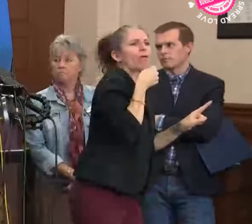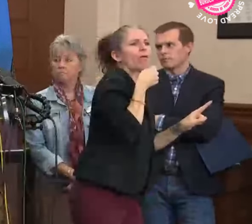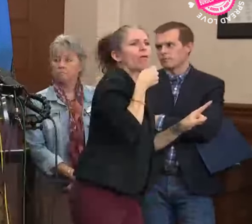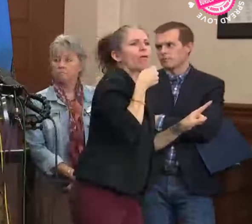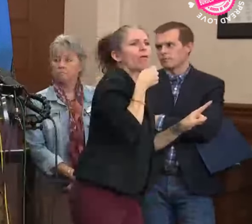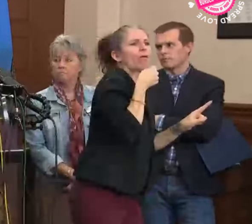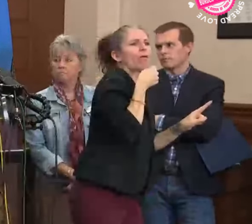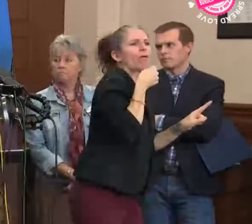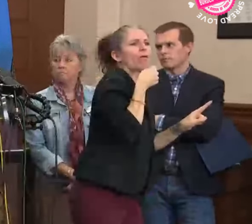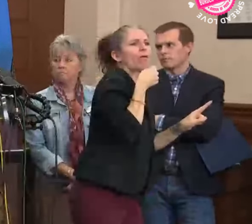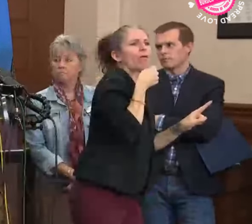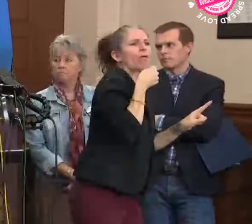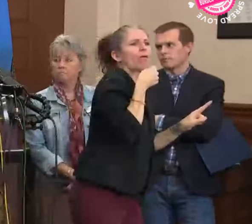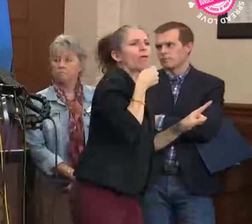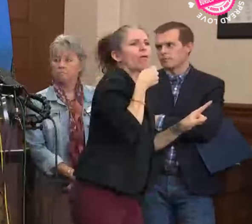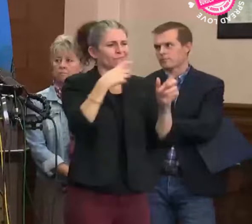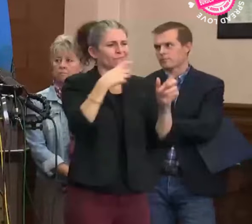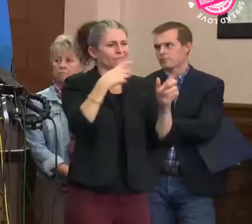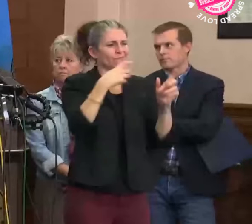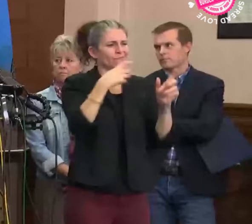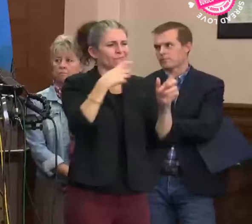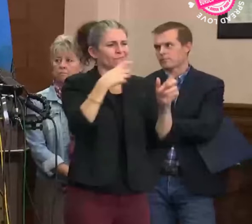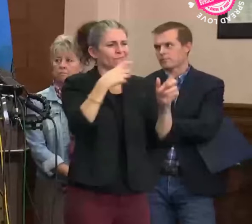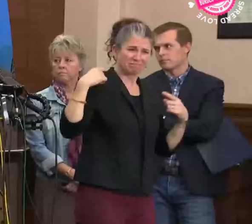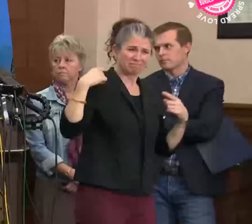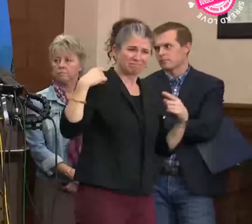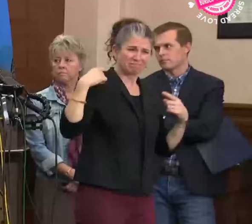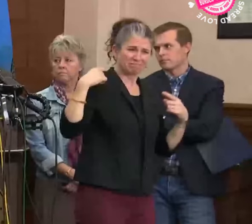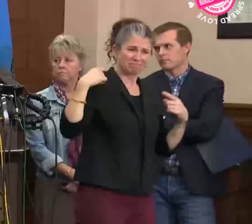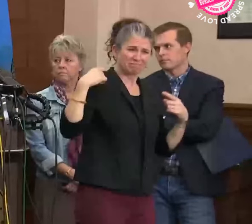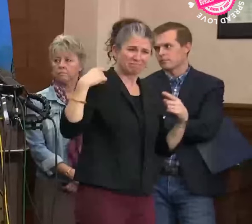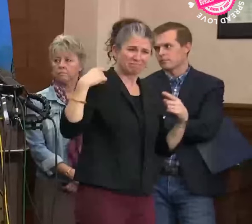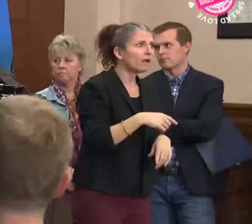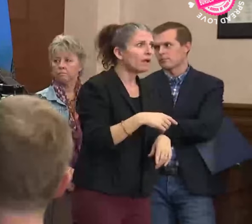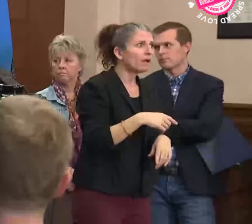we almost approached the number for the entire year.